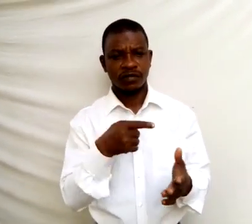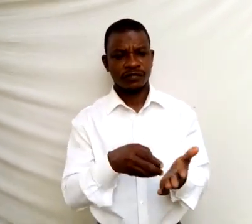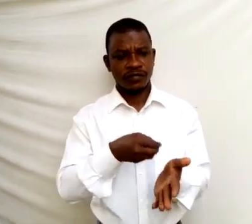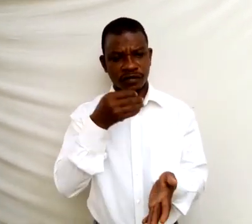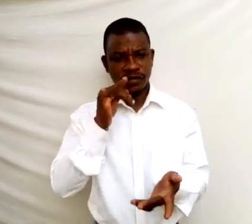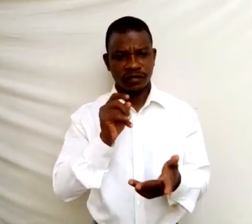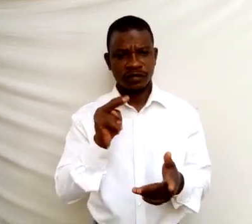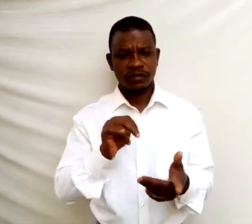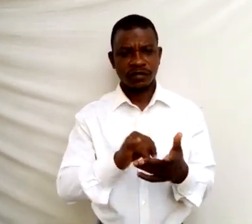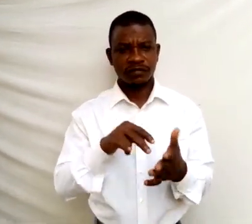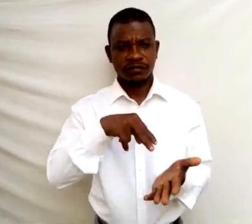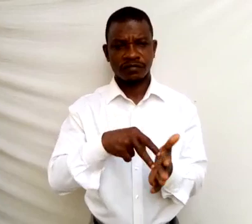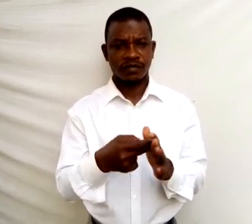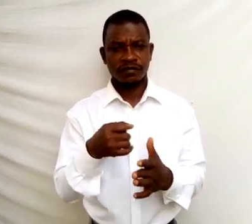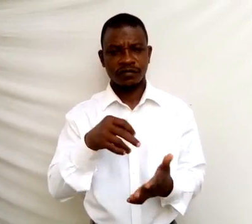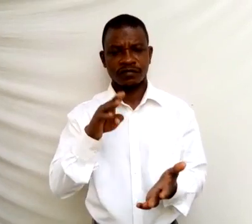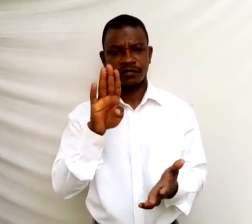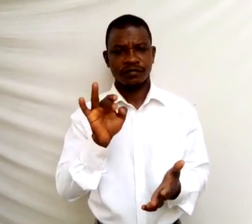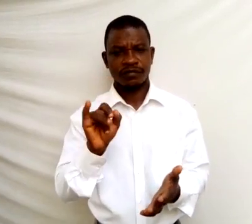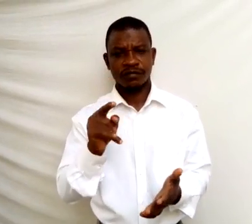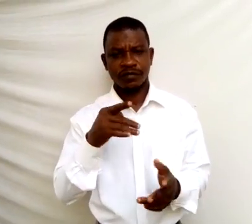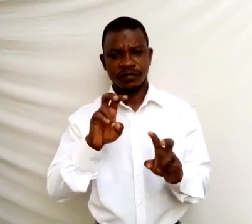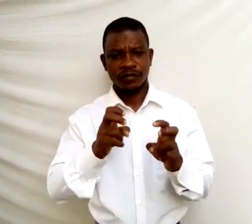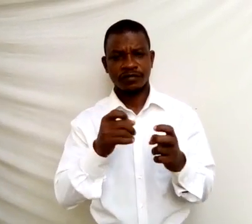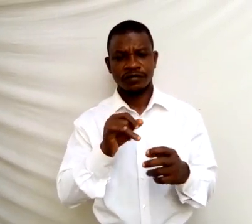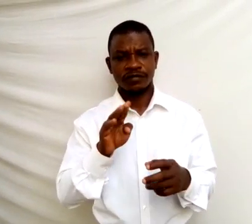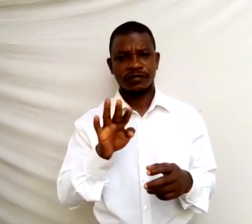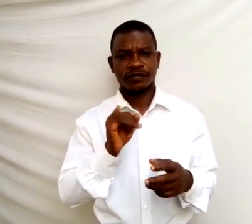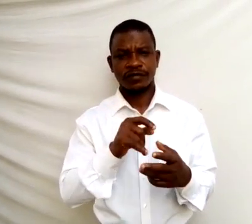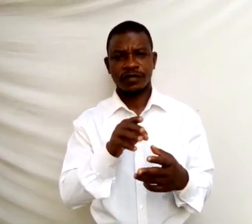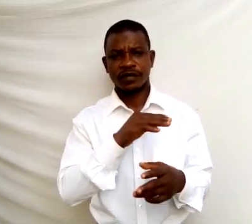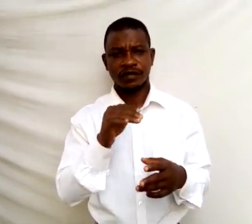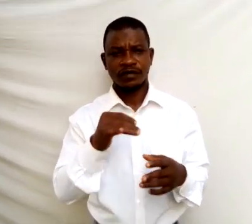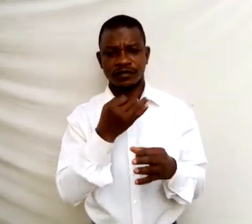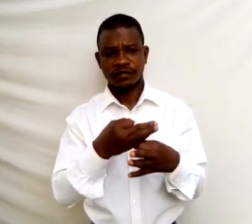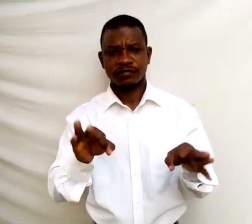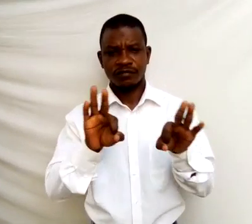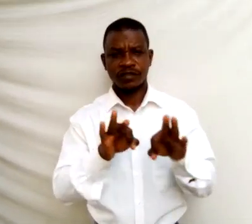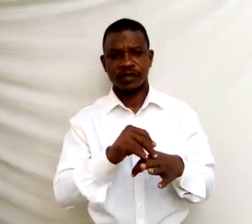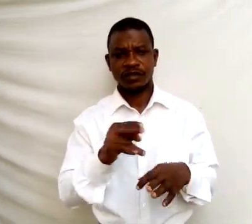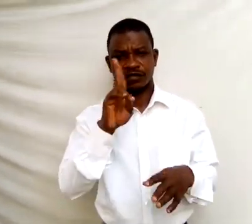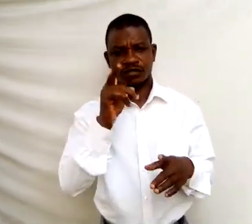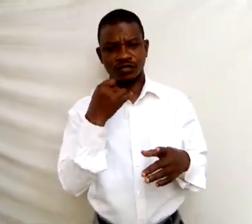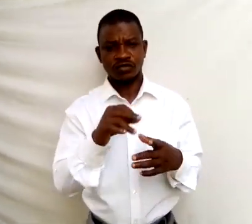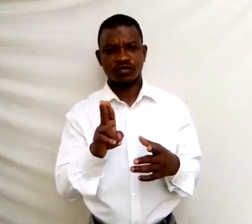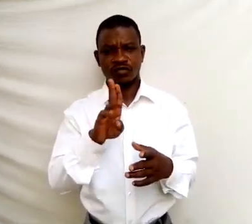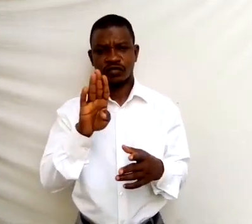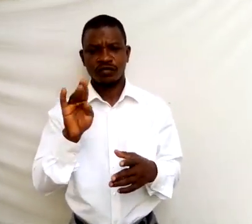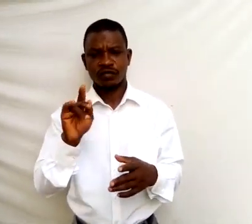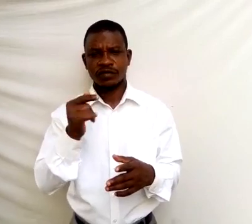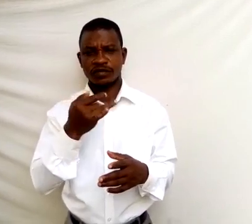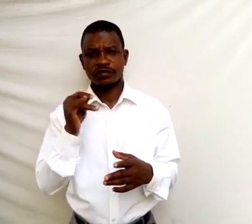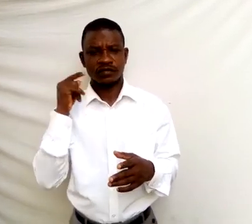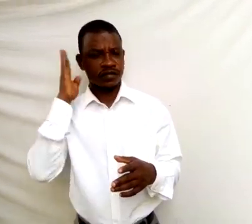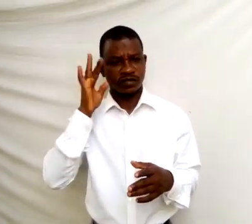about the meaning of budget, types of budget, the importance and uses of budget. We shall now be